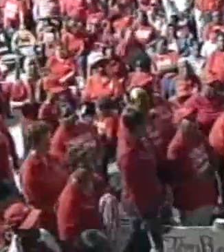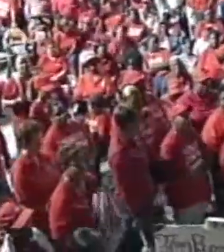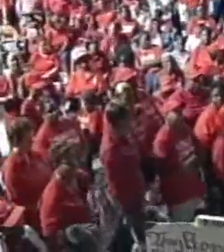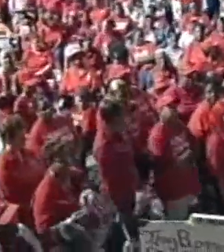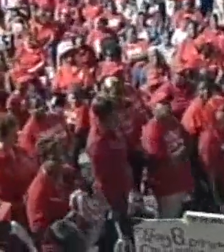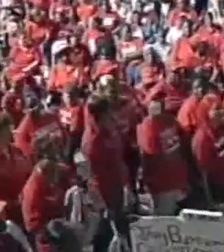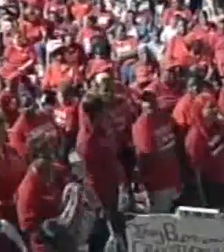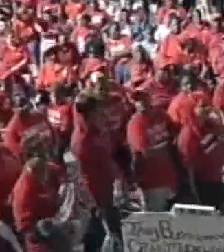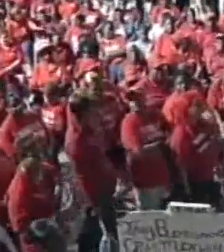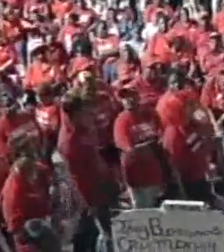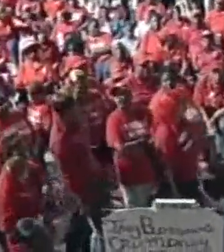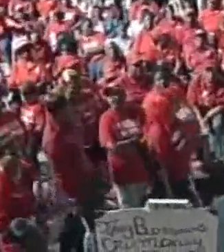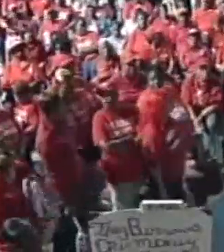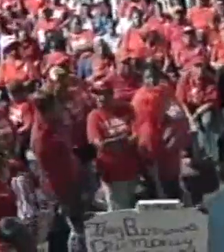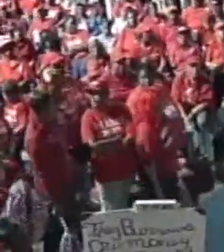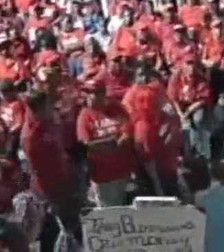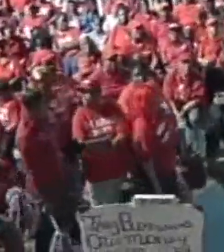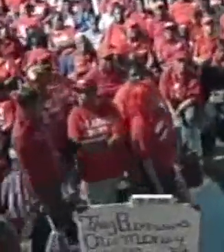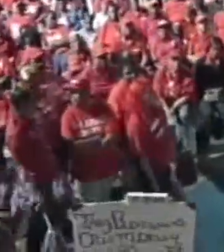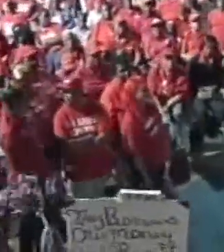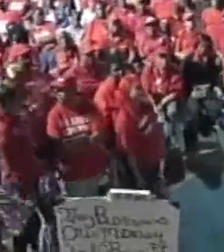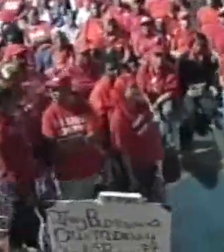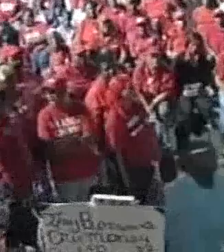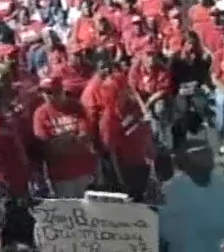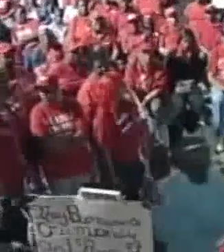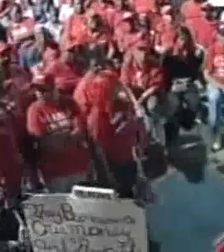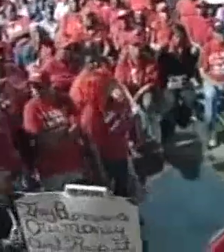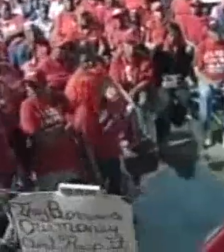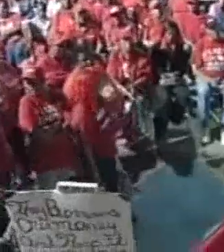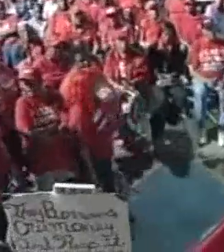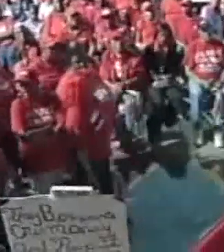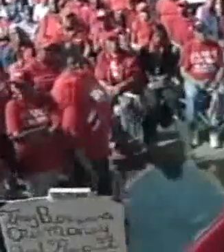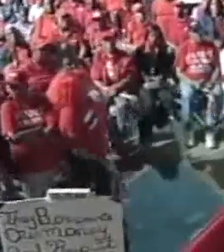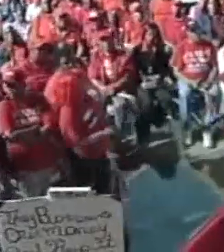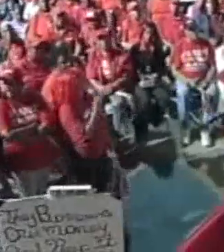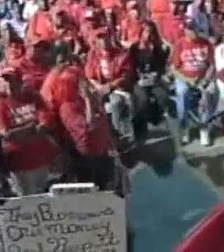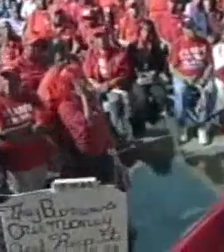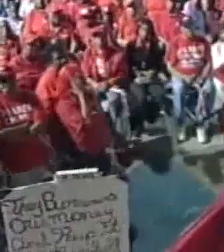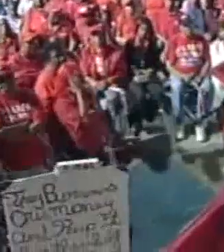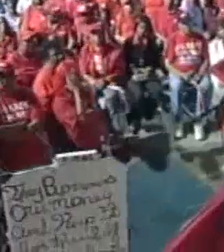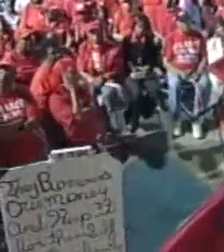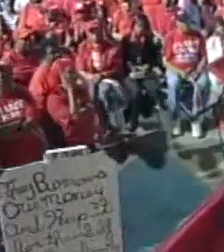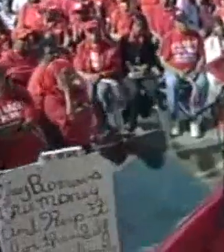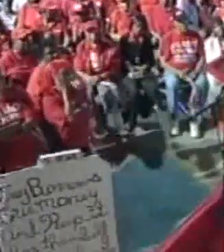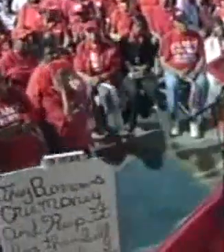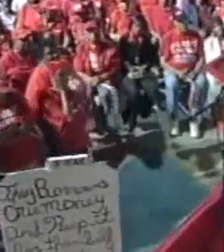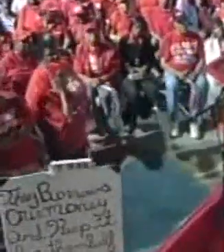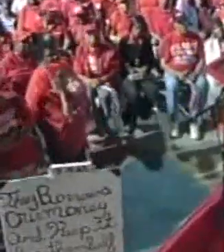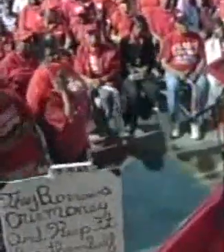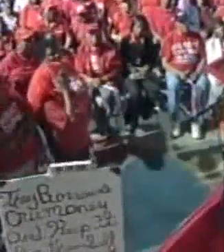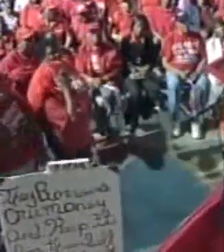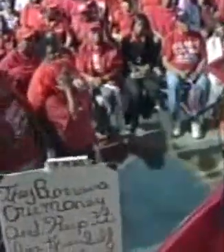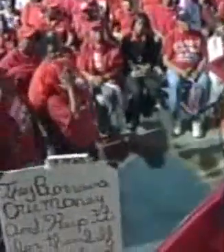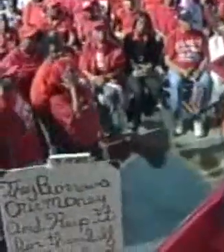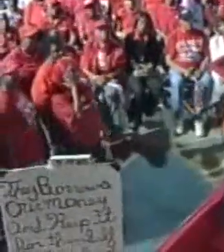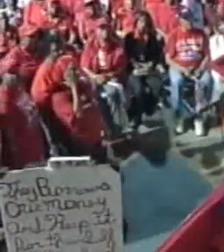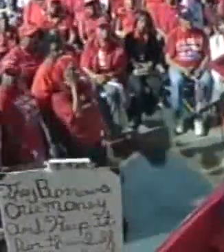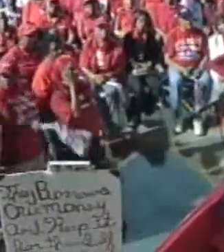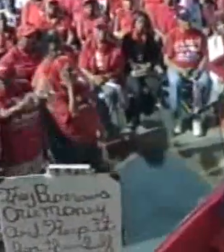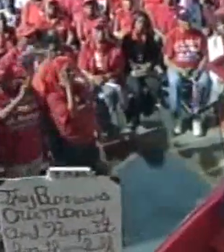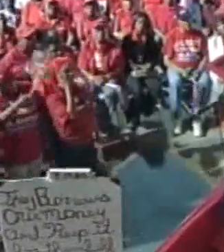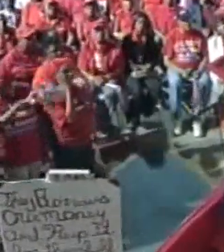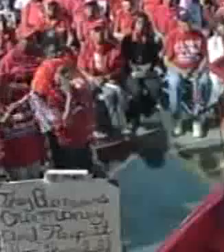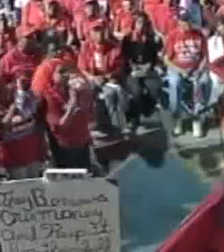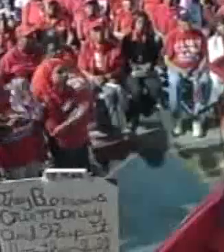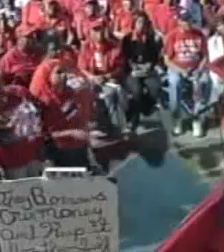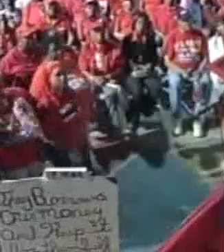down by the PLP when they were last in office. See, some members of the Defense Force last time had bought into the PLP